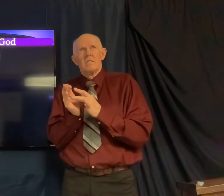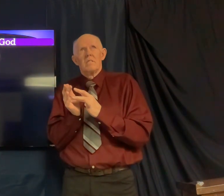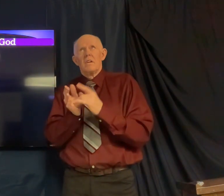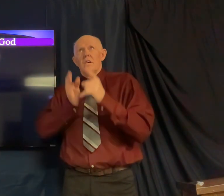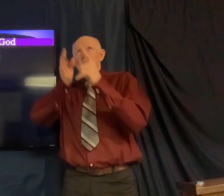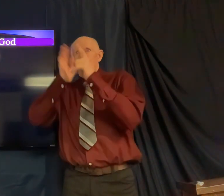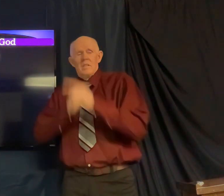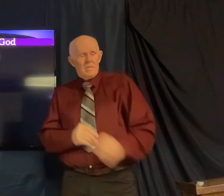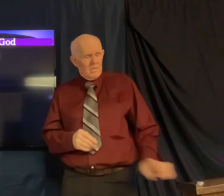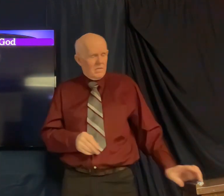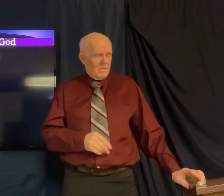Jesus